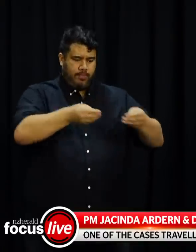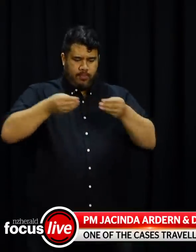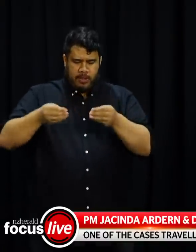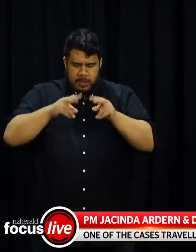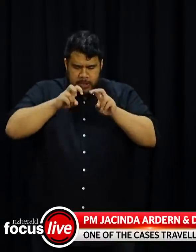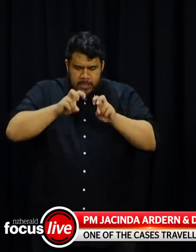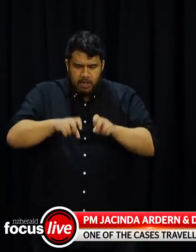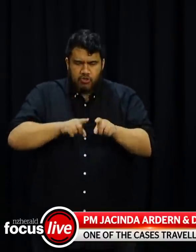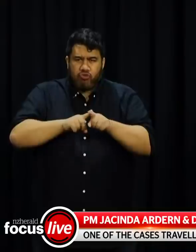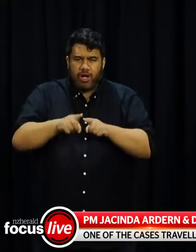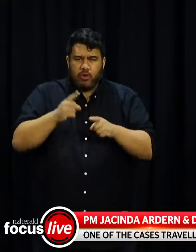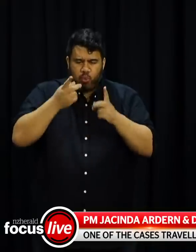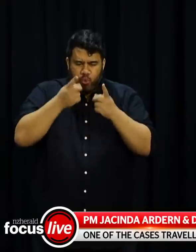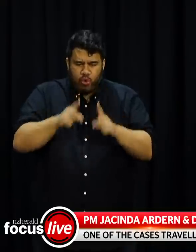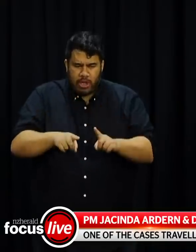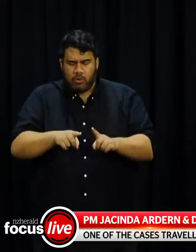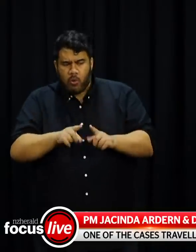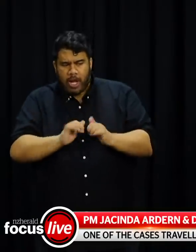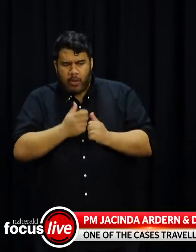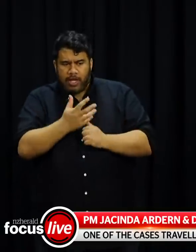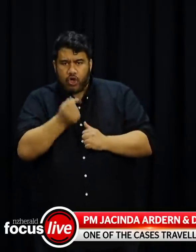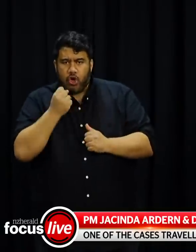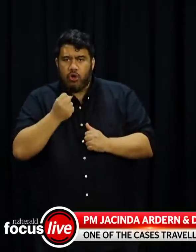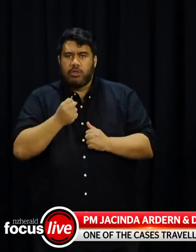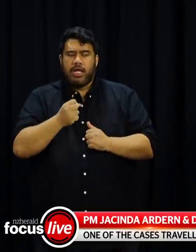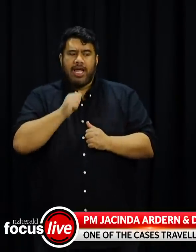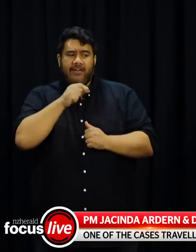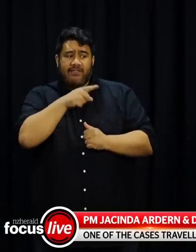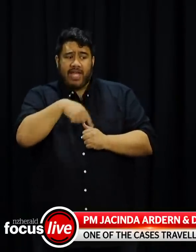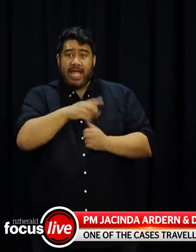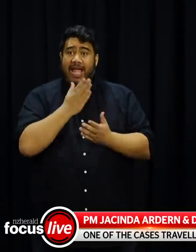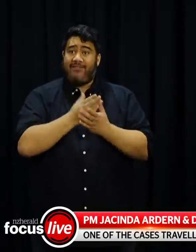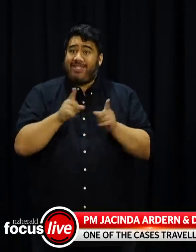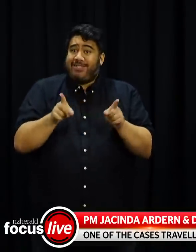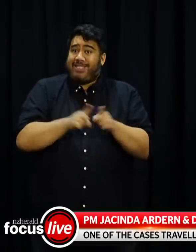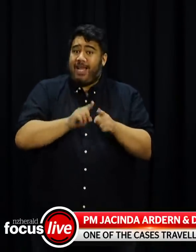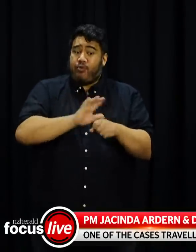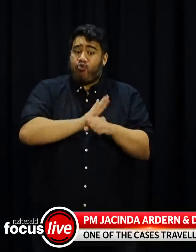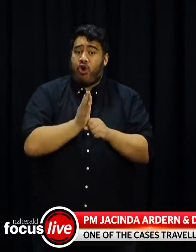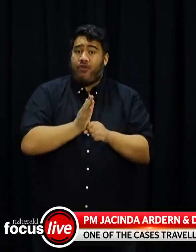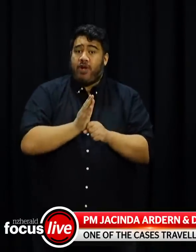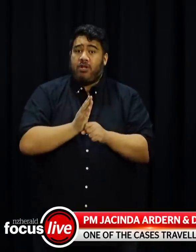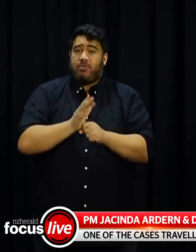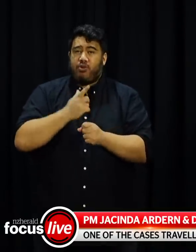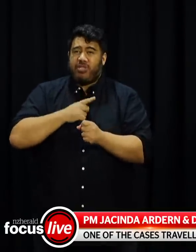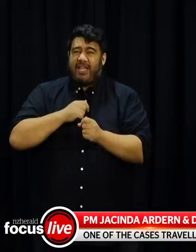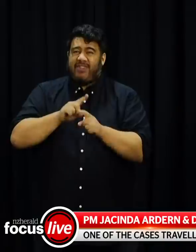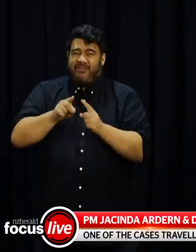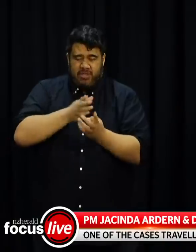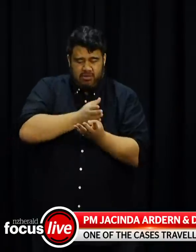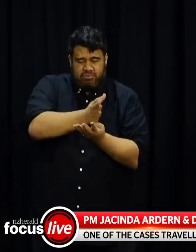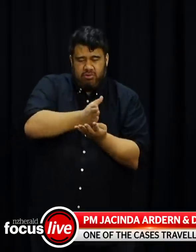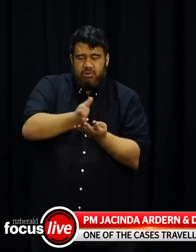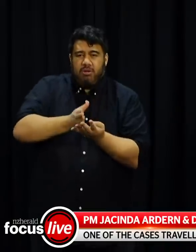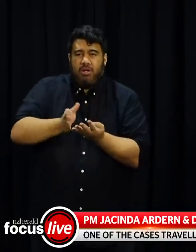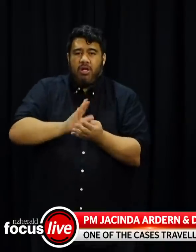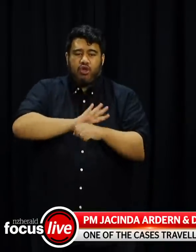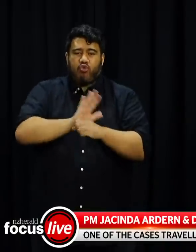and current cases in managed isolation and quarantine. So that will help us track the